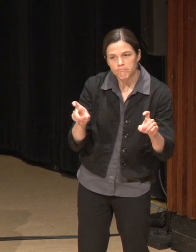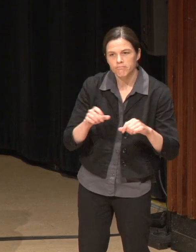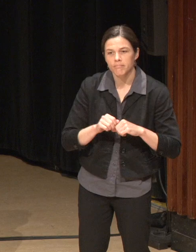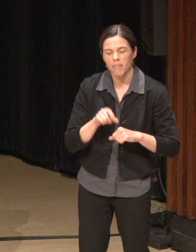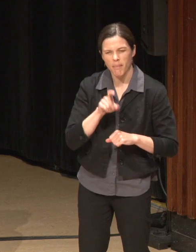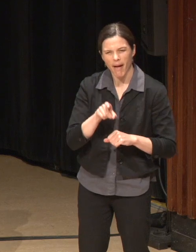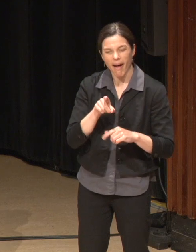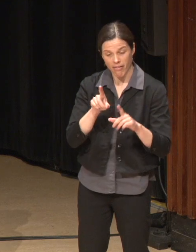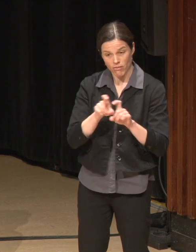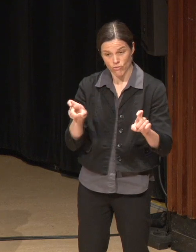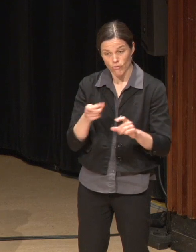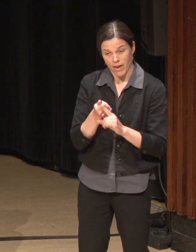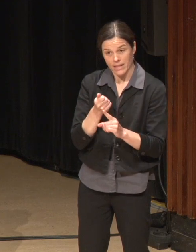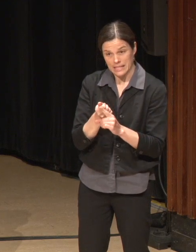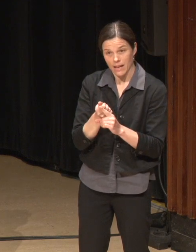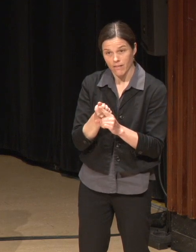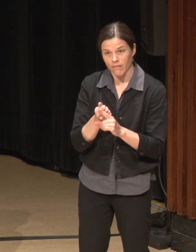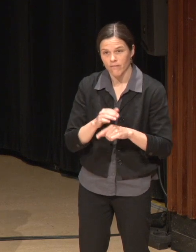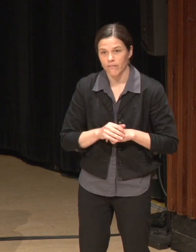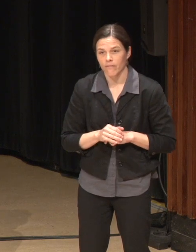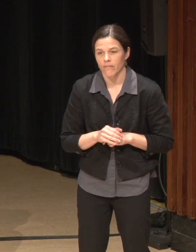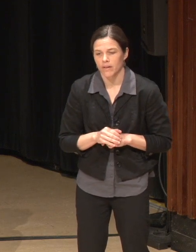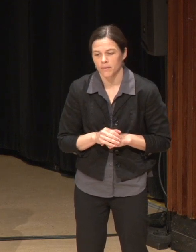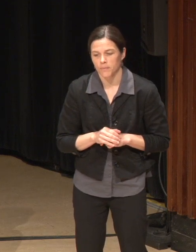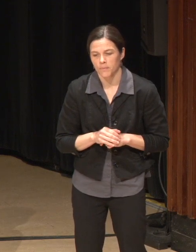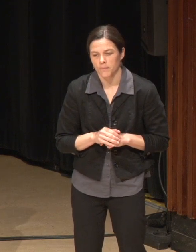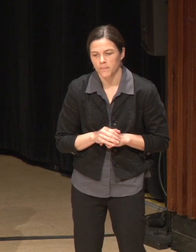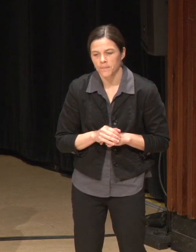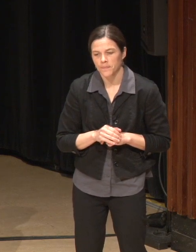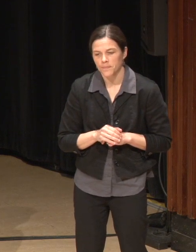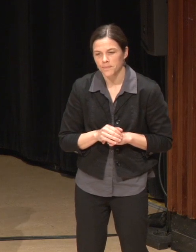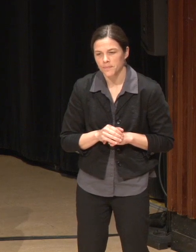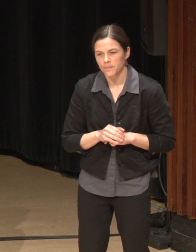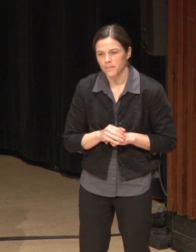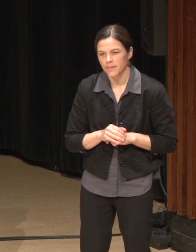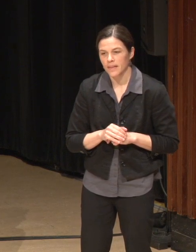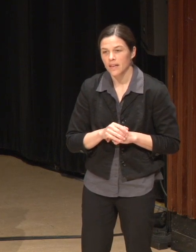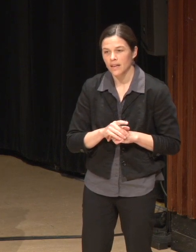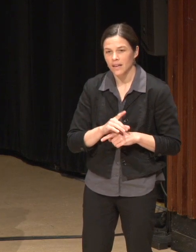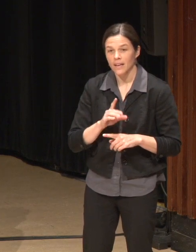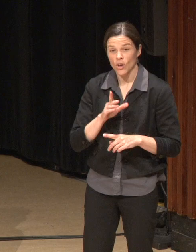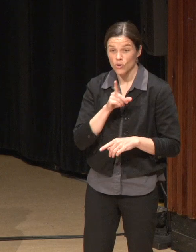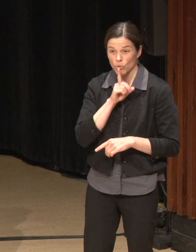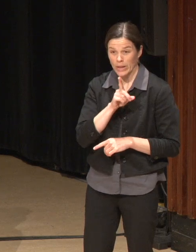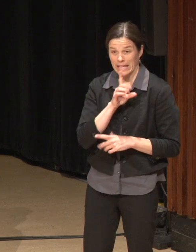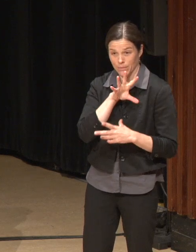of that survey was in order to have been asked that question, you had to be over the age of 100.